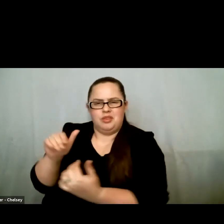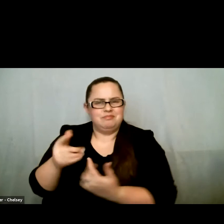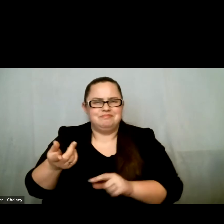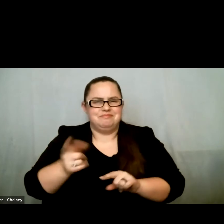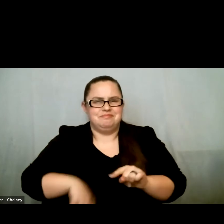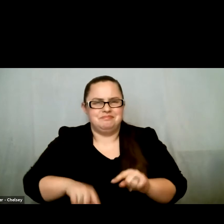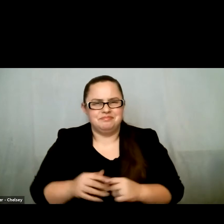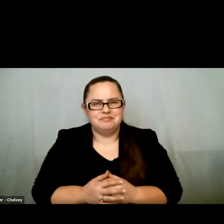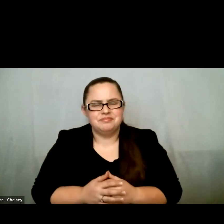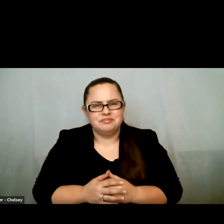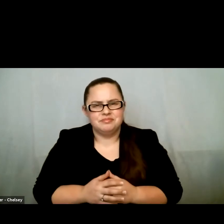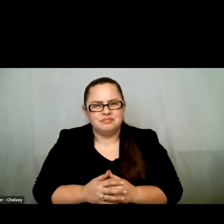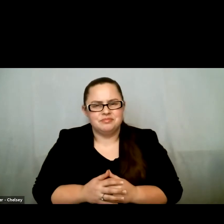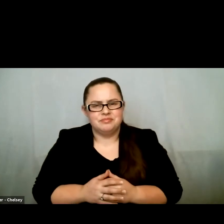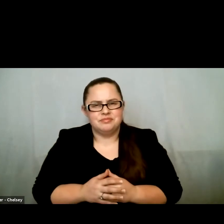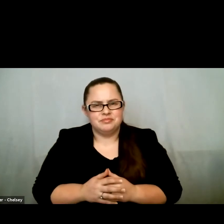Why don't we treat each other